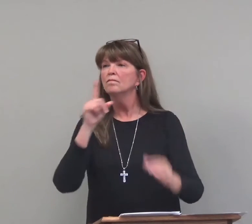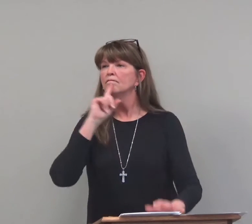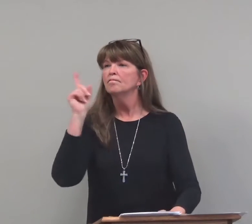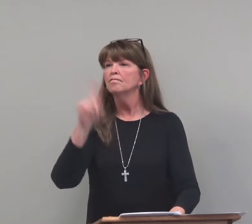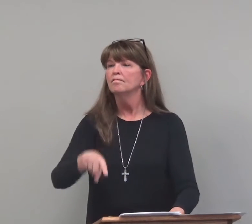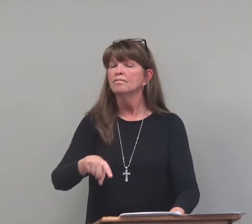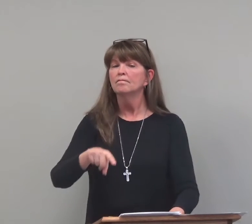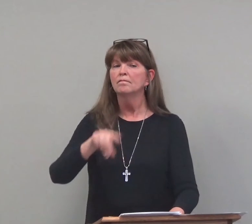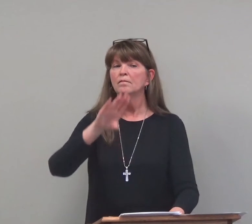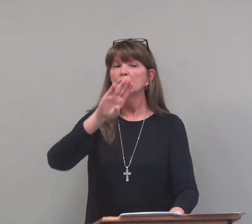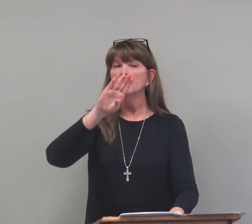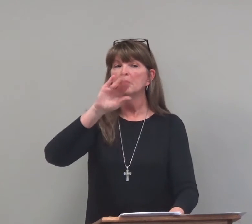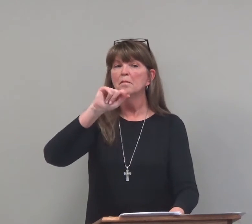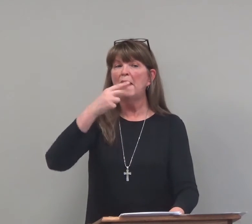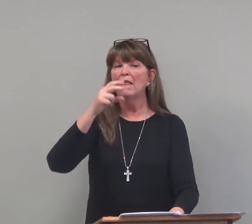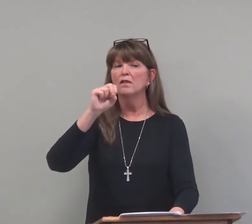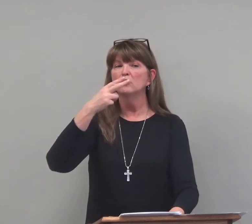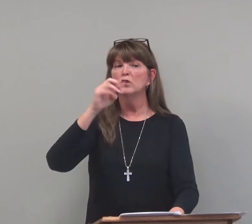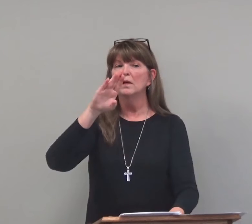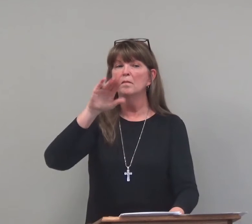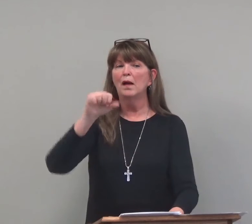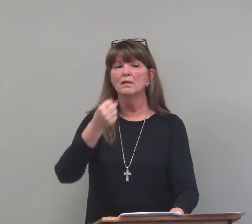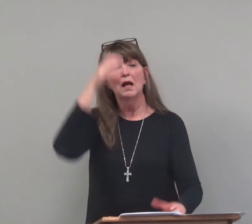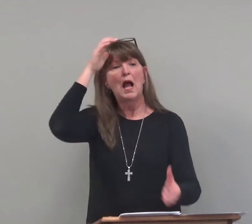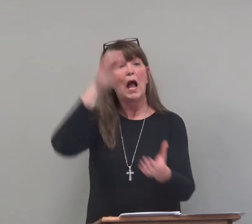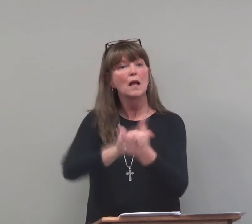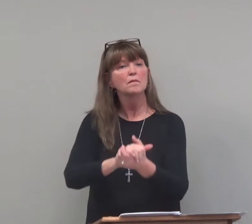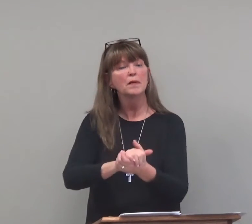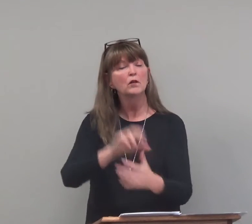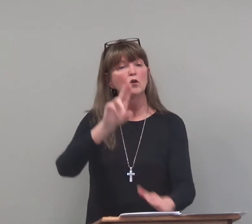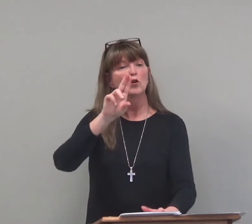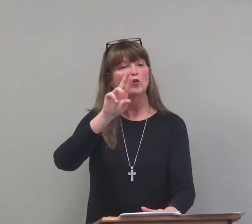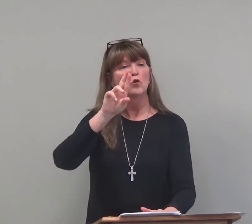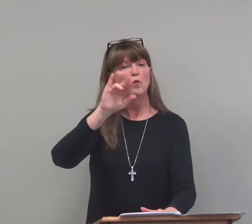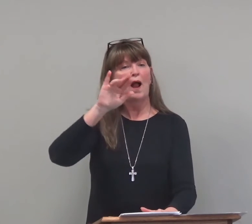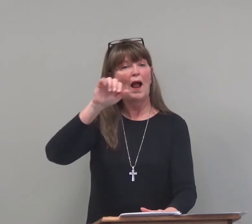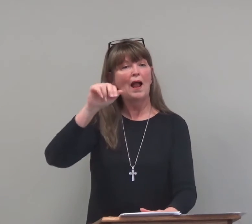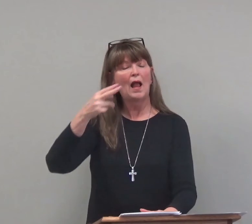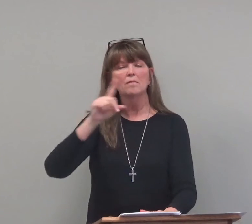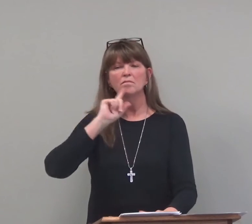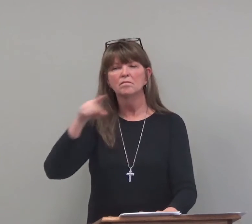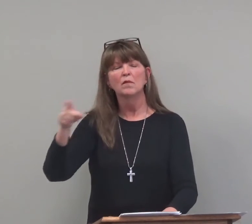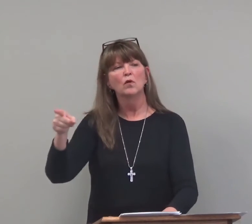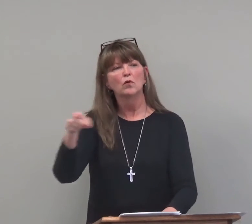So what David did was he ordered Bathsheba's husband, Uriah,